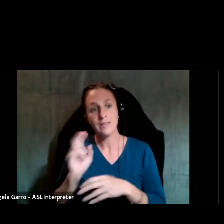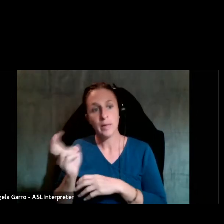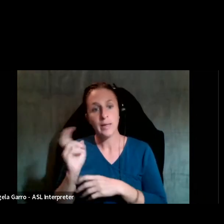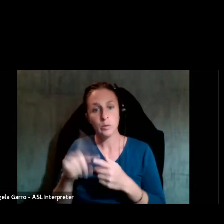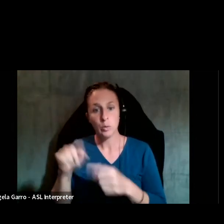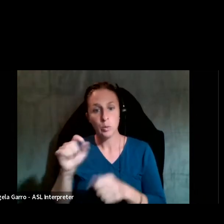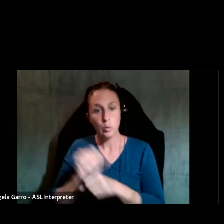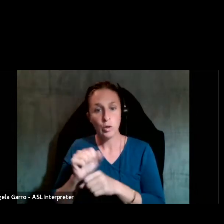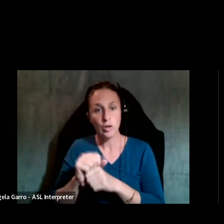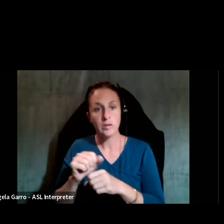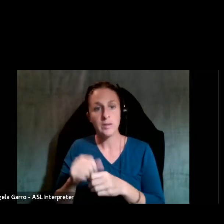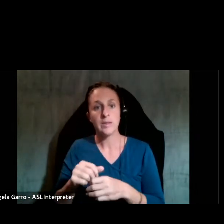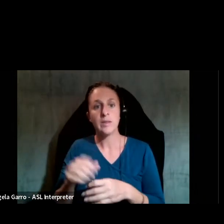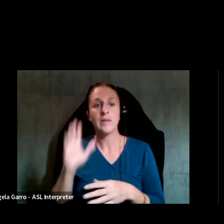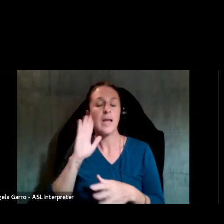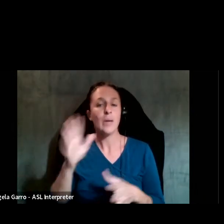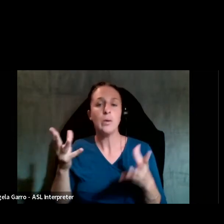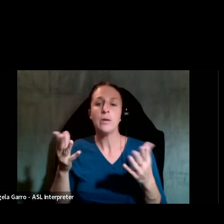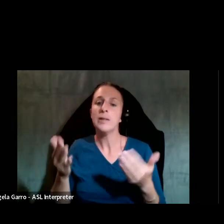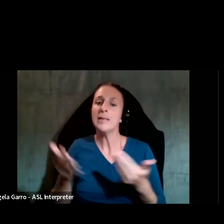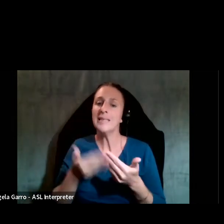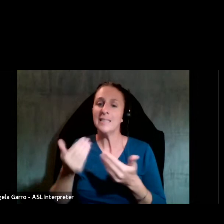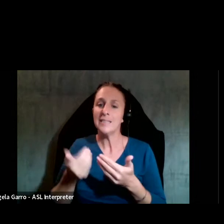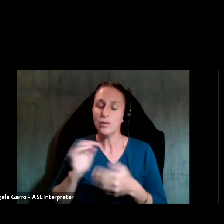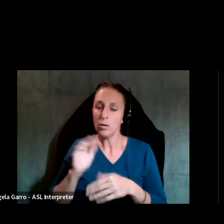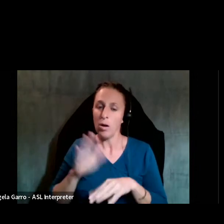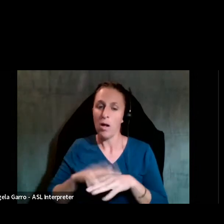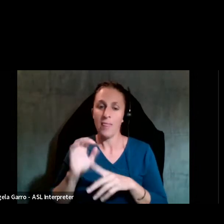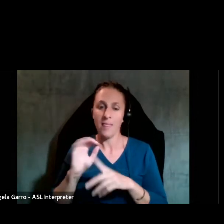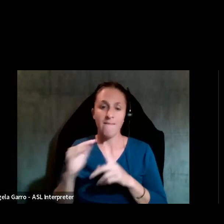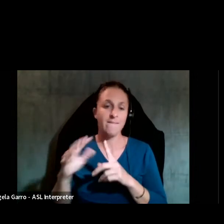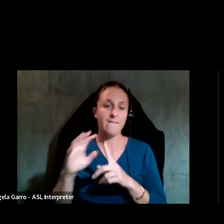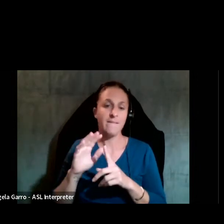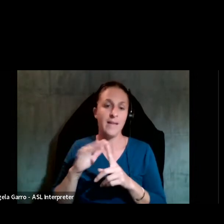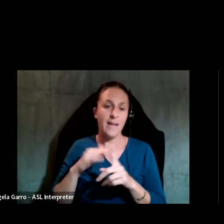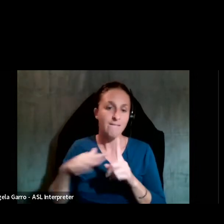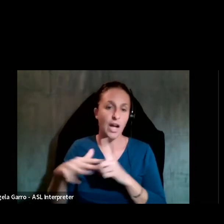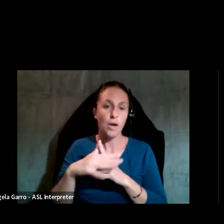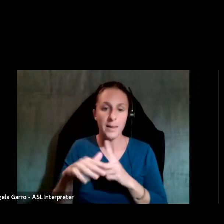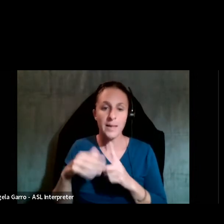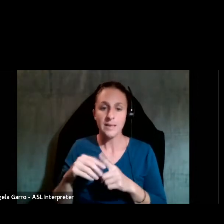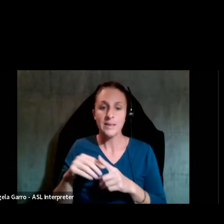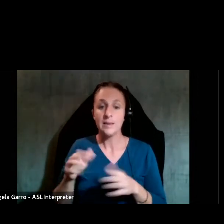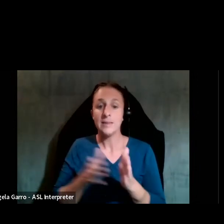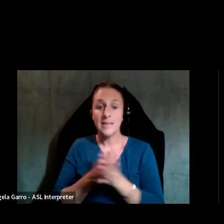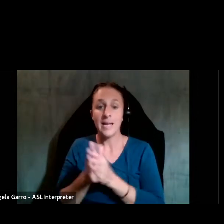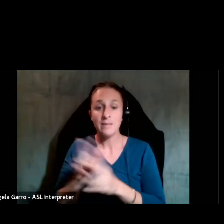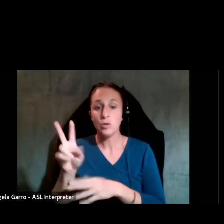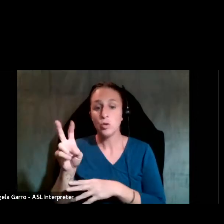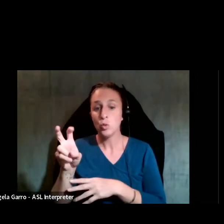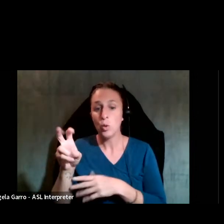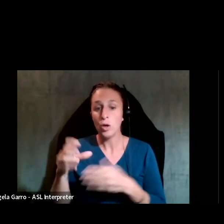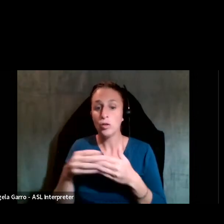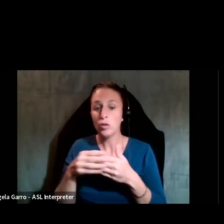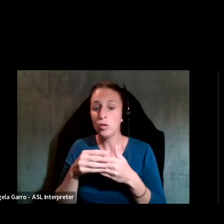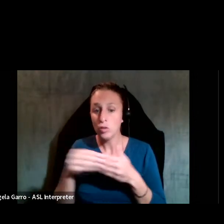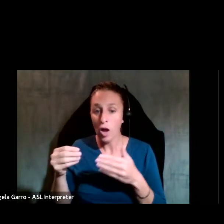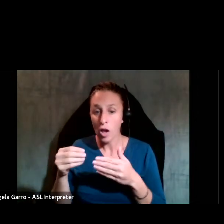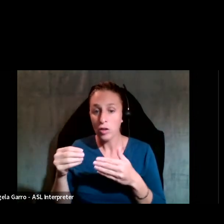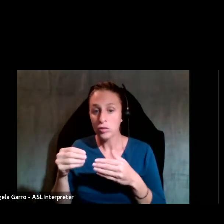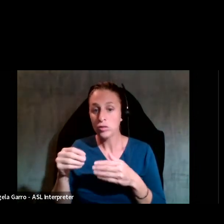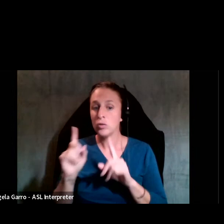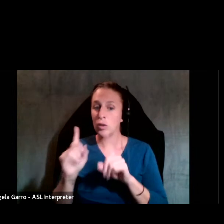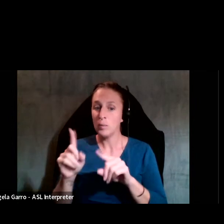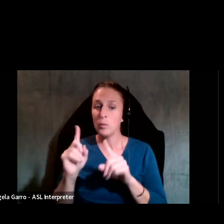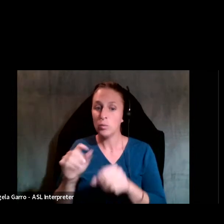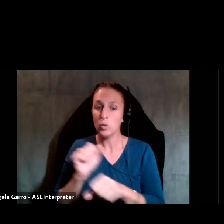that soften our footprint on the environment. The incentive is $200 for commuting to work at least 25 times in the year in